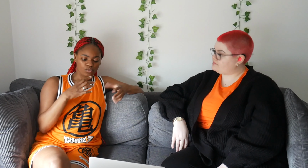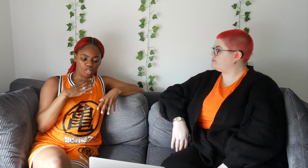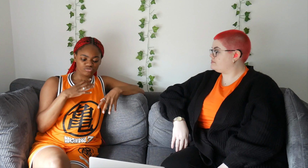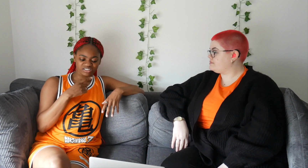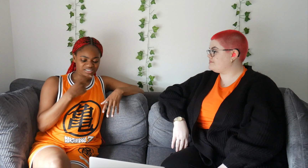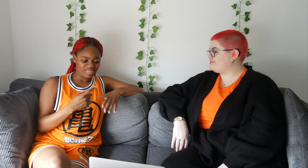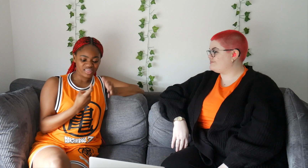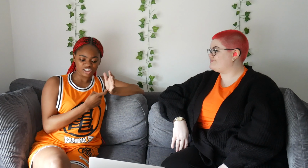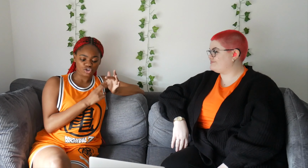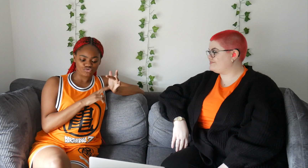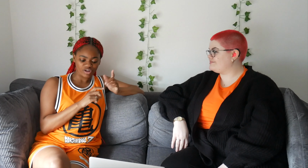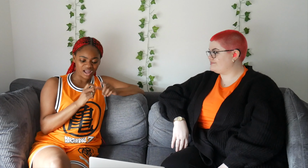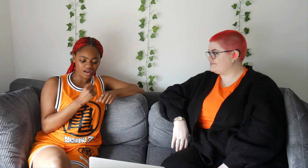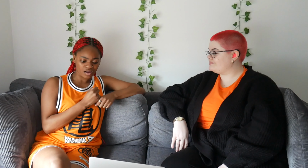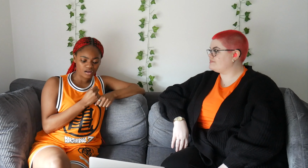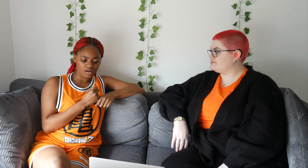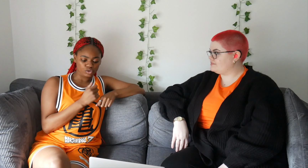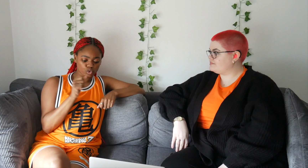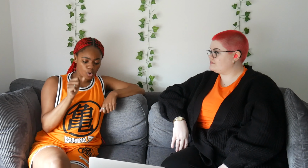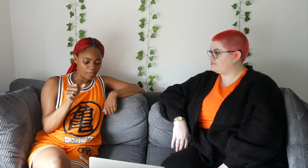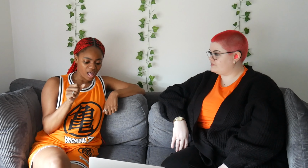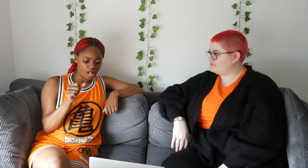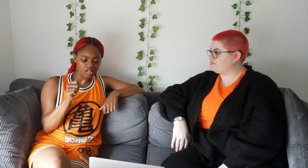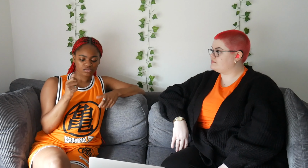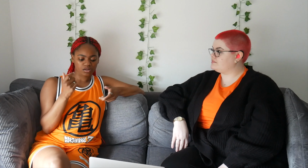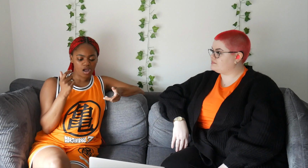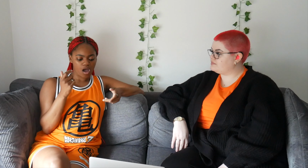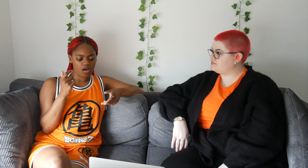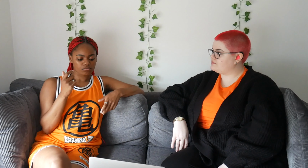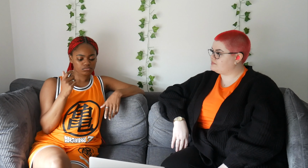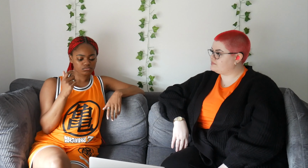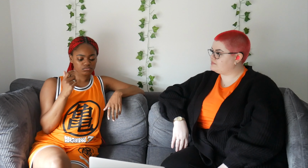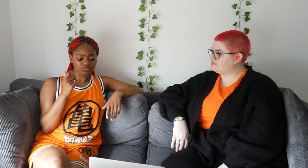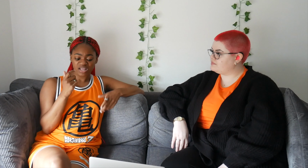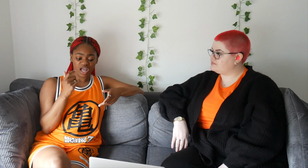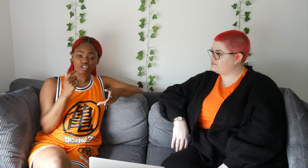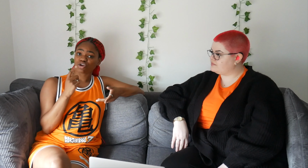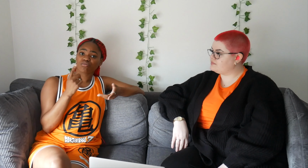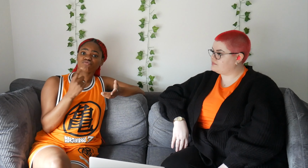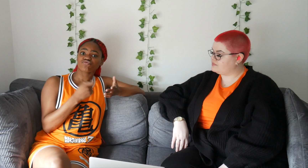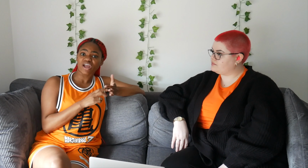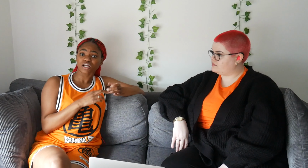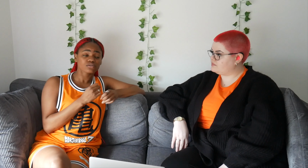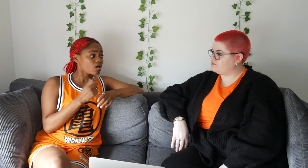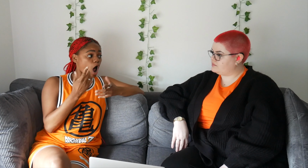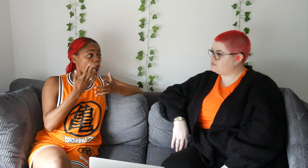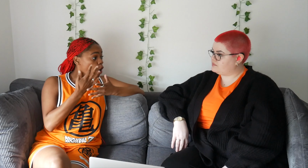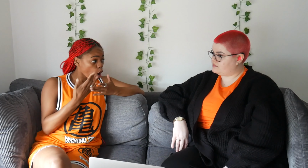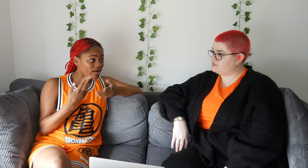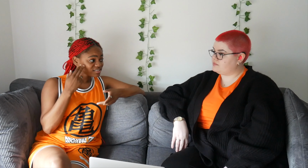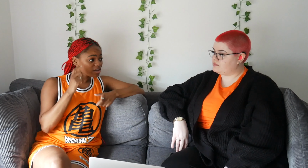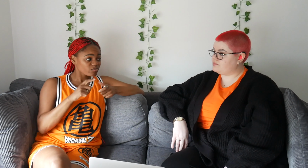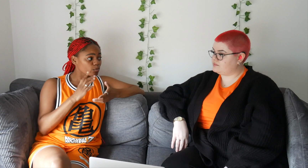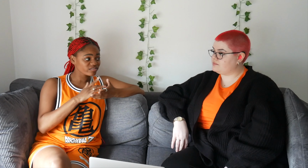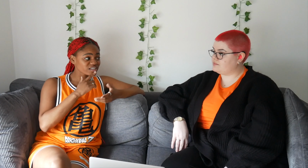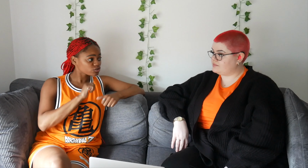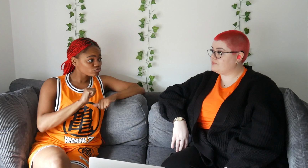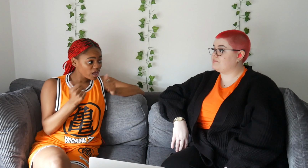already mentioned this one, the Ring doorbell. So the Ring, a lot of deaf people say it's really good, but